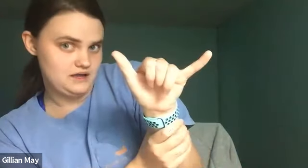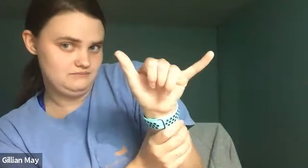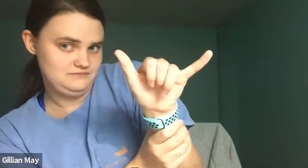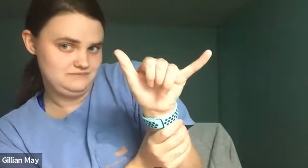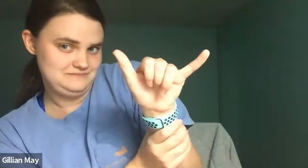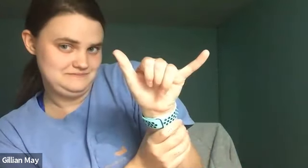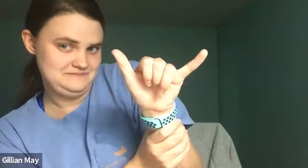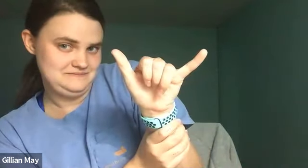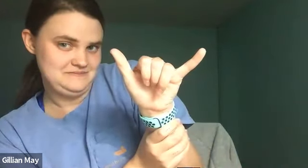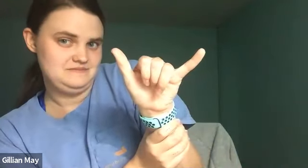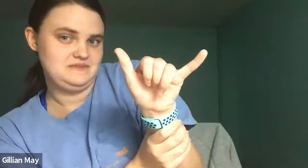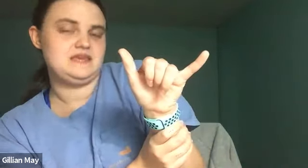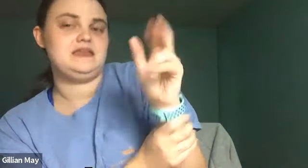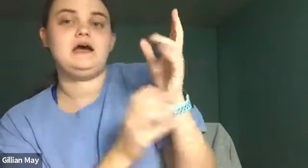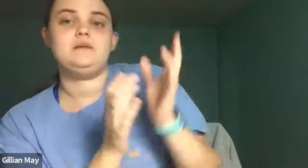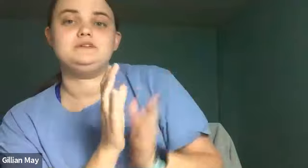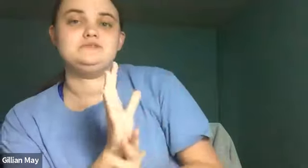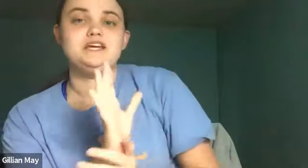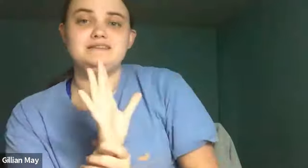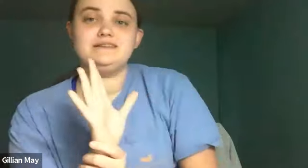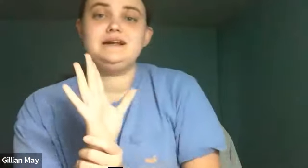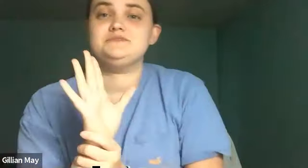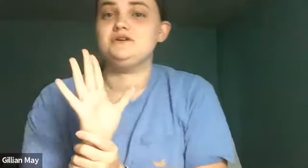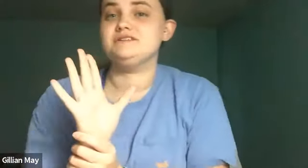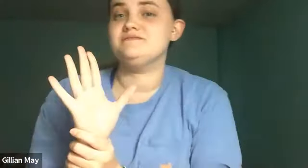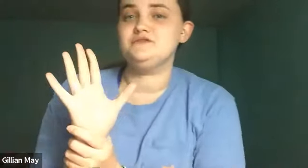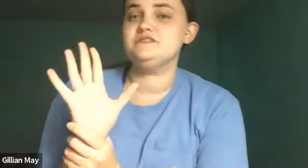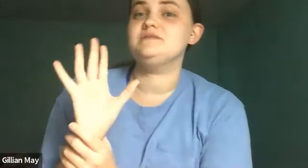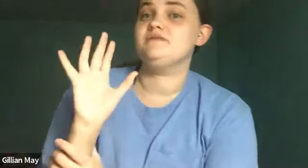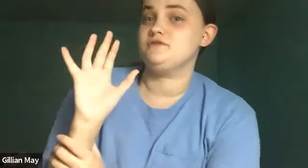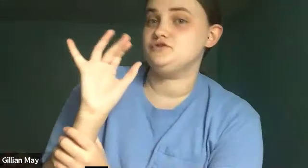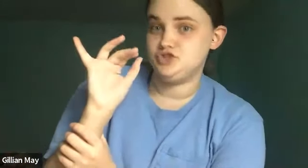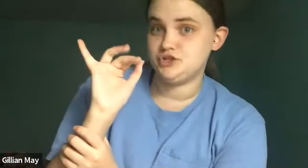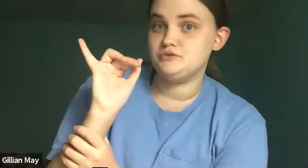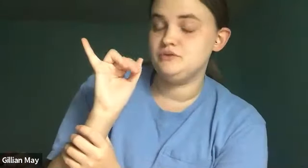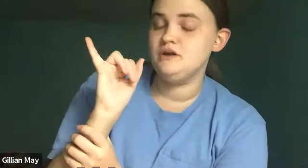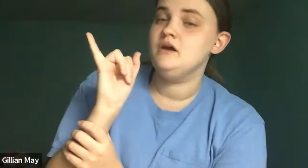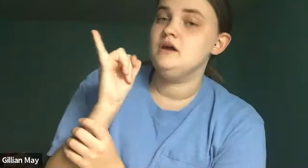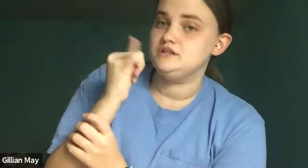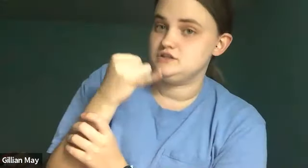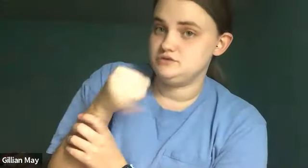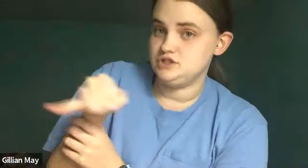M-A-Y. Then I'm going to switch hands again. I'm sorry, it's confusing, but for June, so